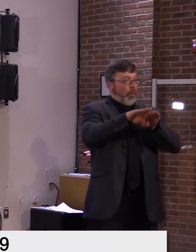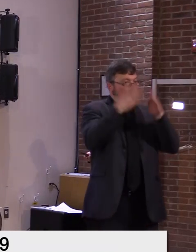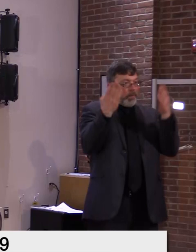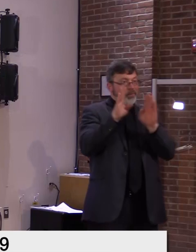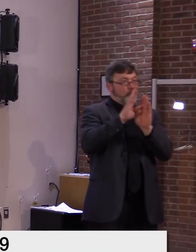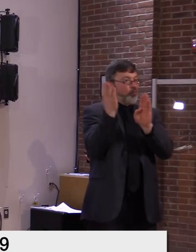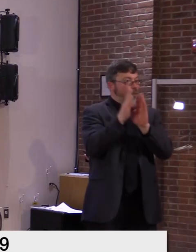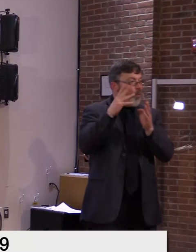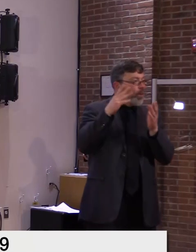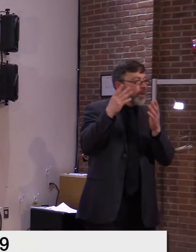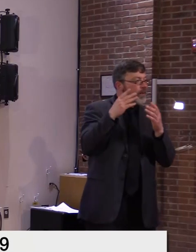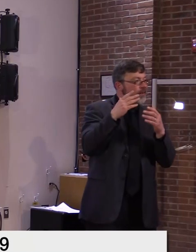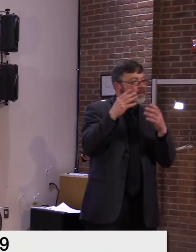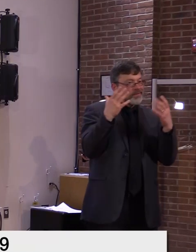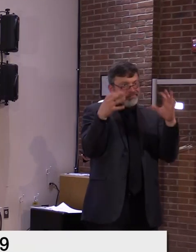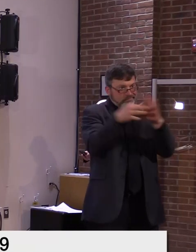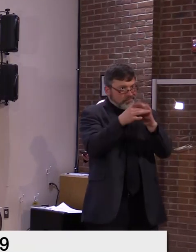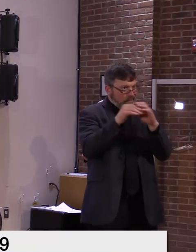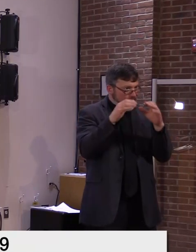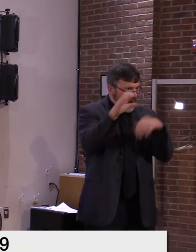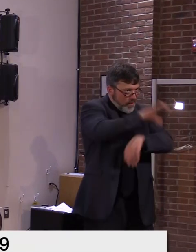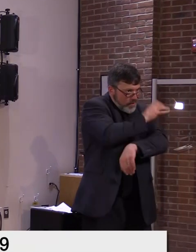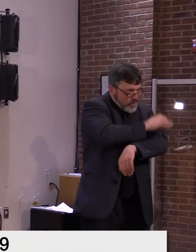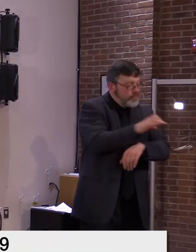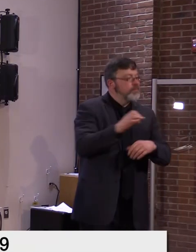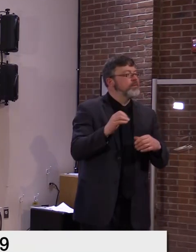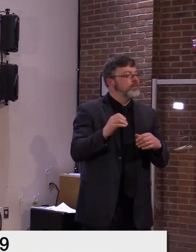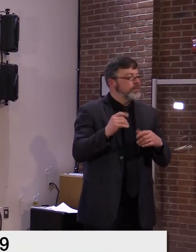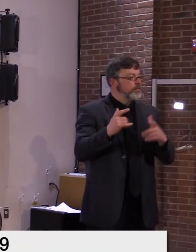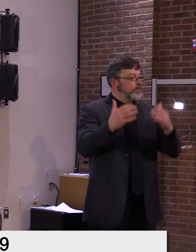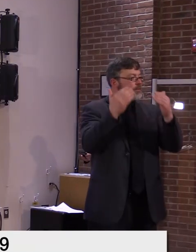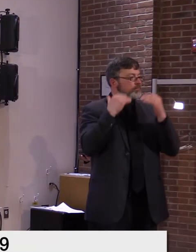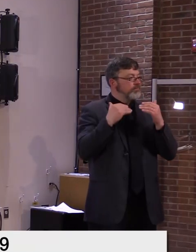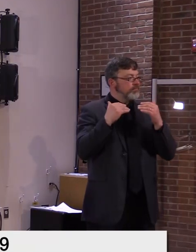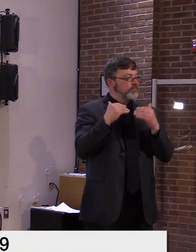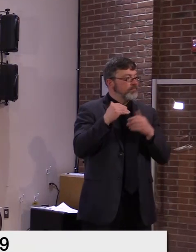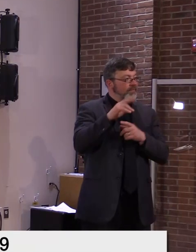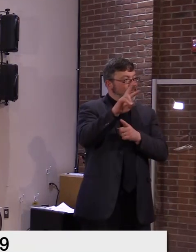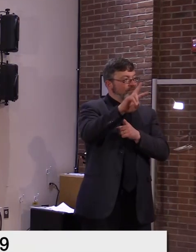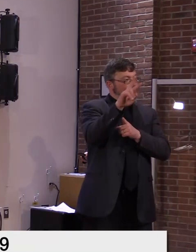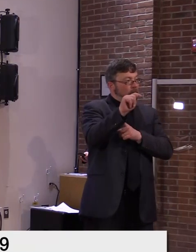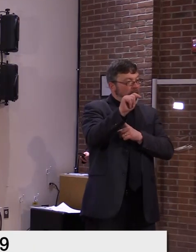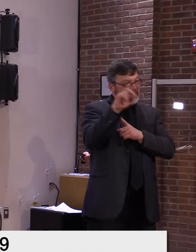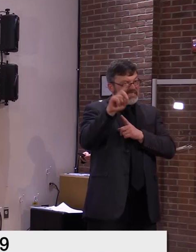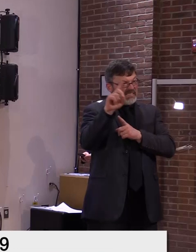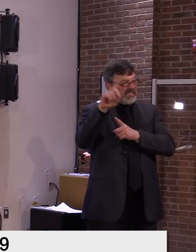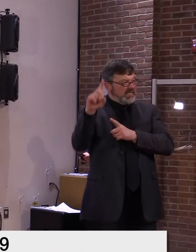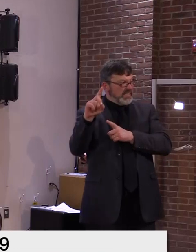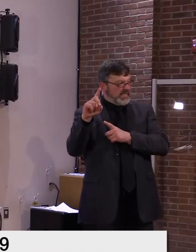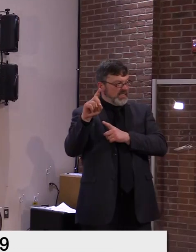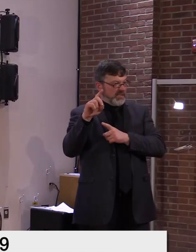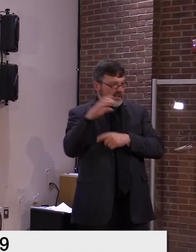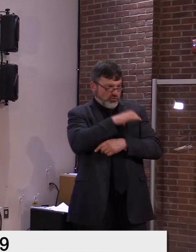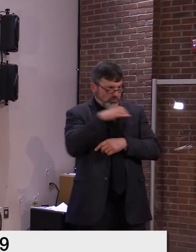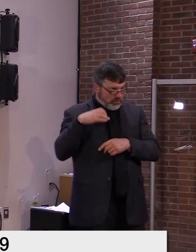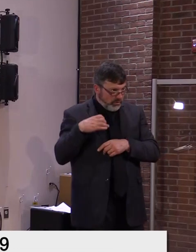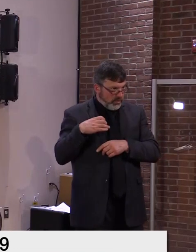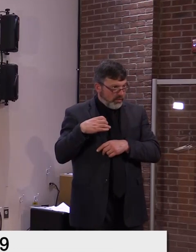Little Rivers Healthcare, Vermont Developmental Disabilities Council, the Clemens Family